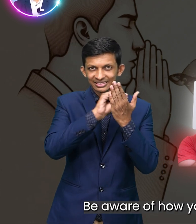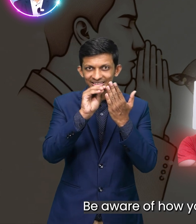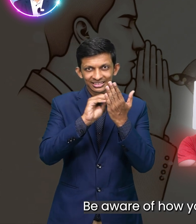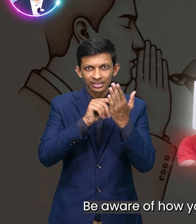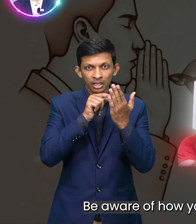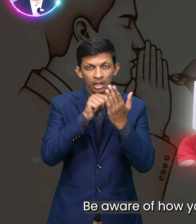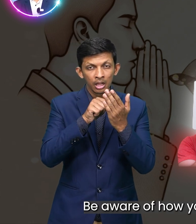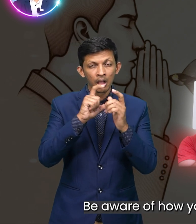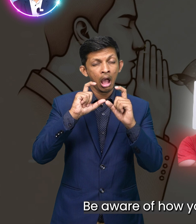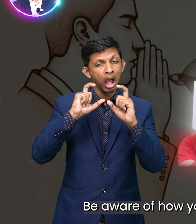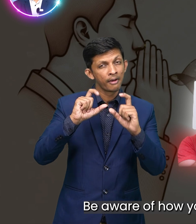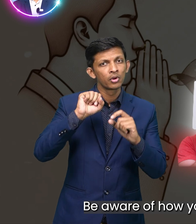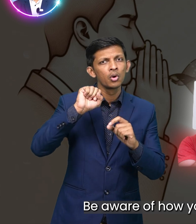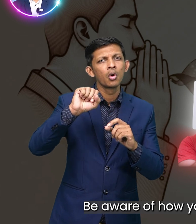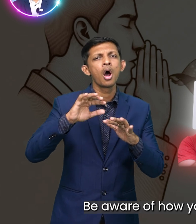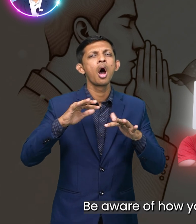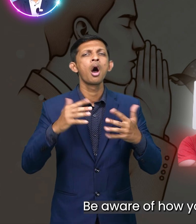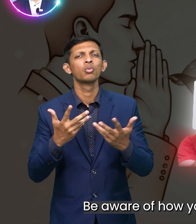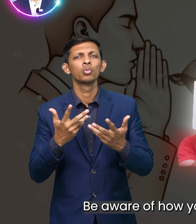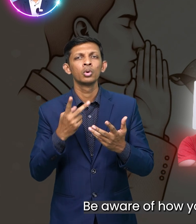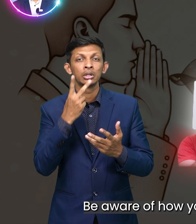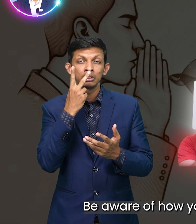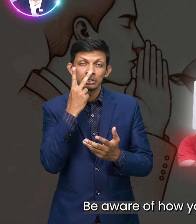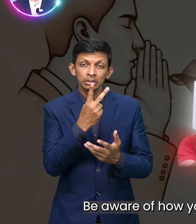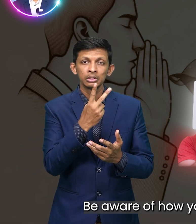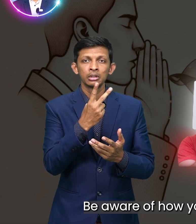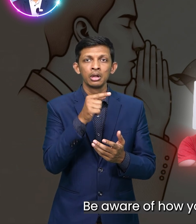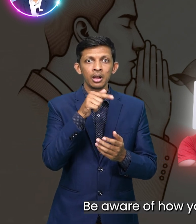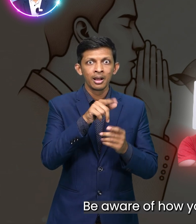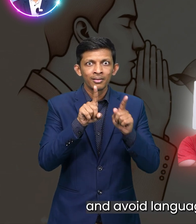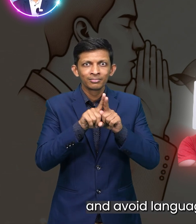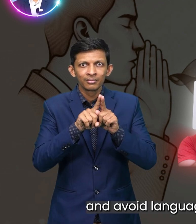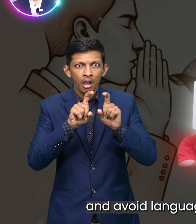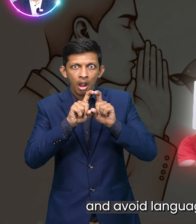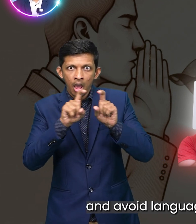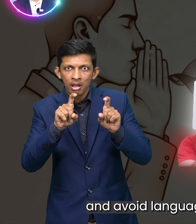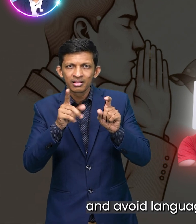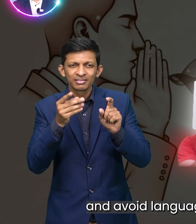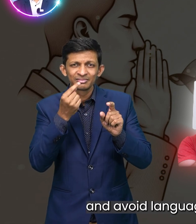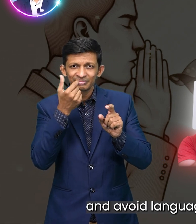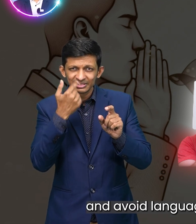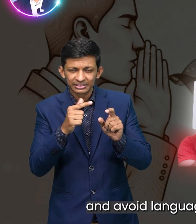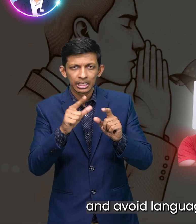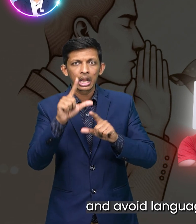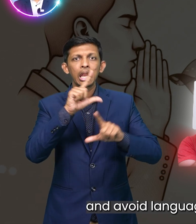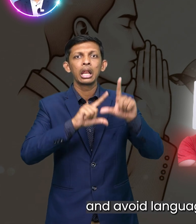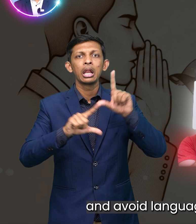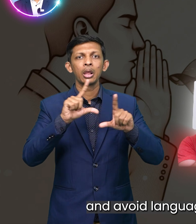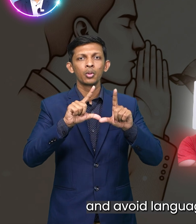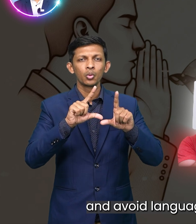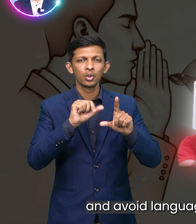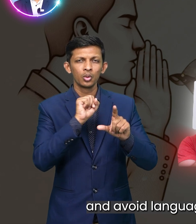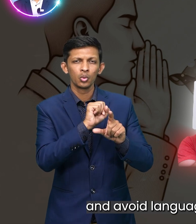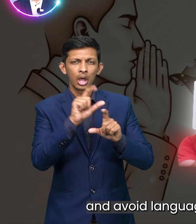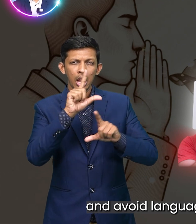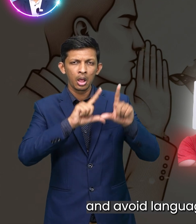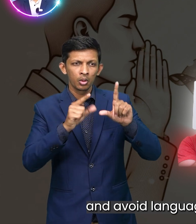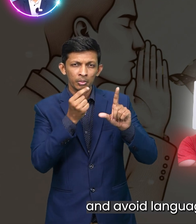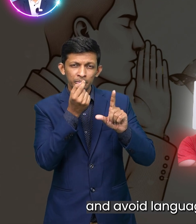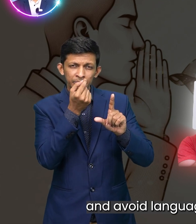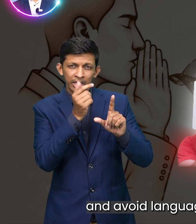Be aware of how your message might come across and avoid language that could be misunderstood.